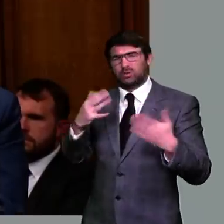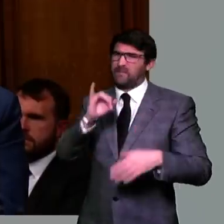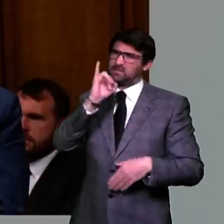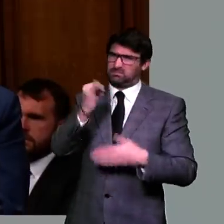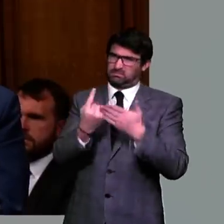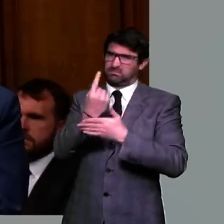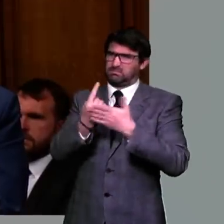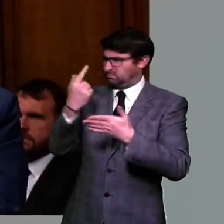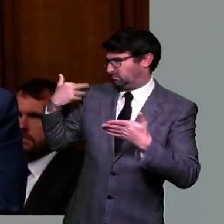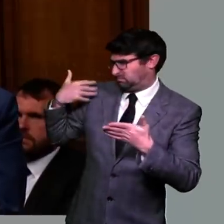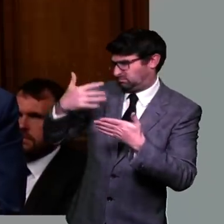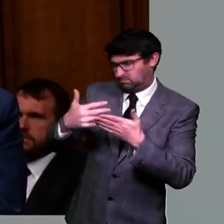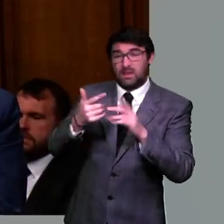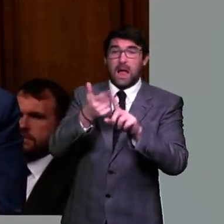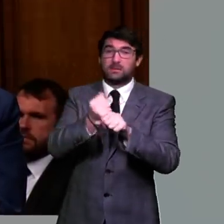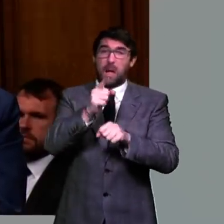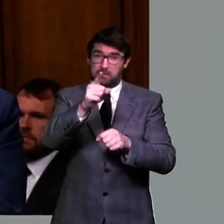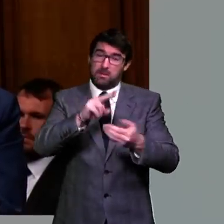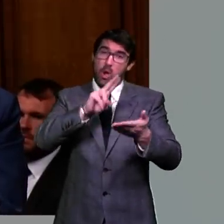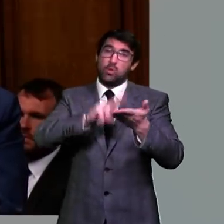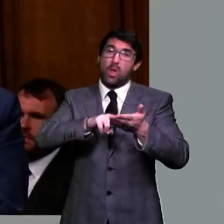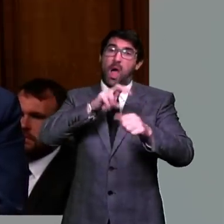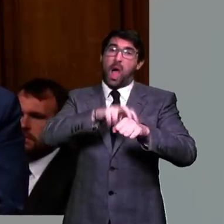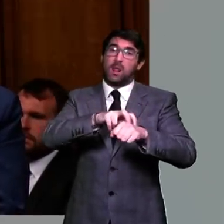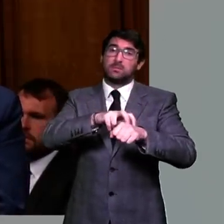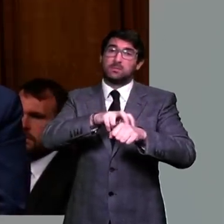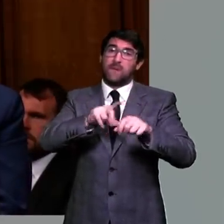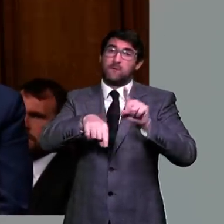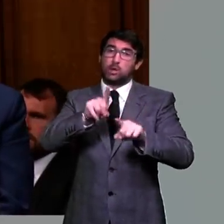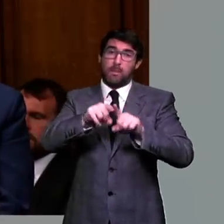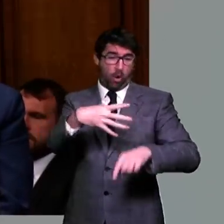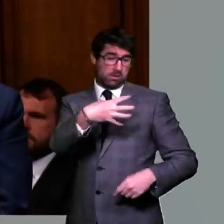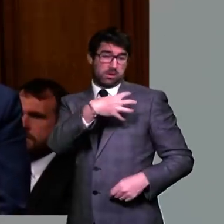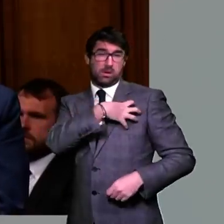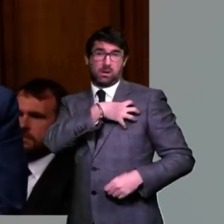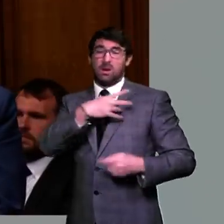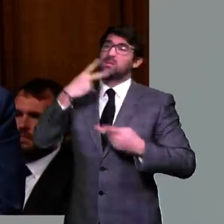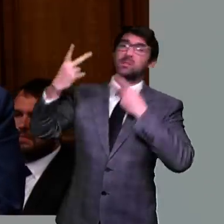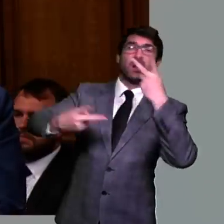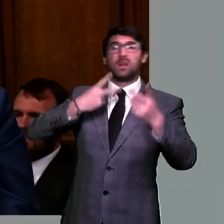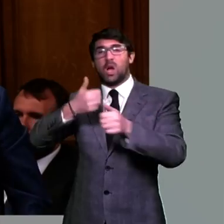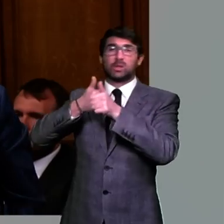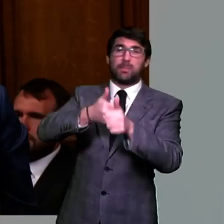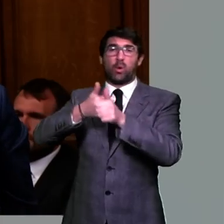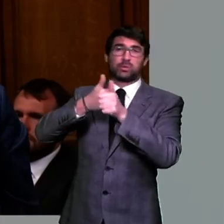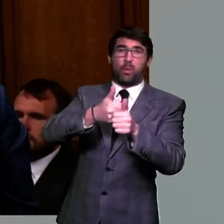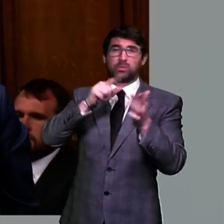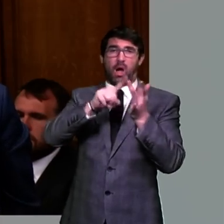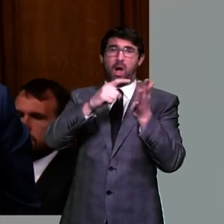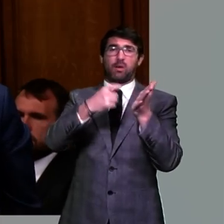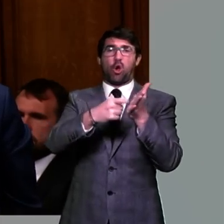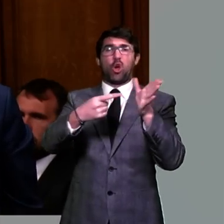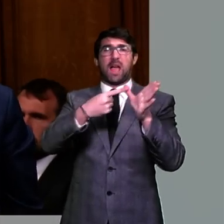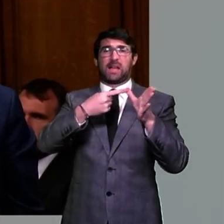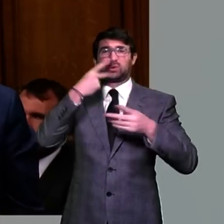changing room. We should never forget the sacrifice of those who paid the price to maintain the peace during the Troubles. Closer